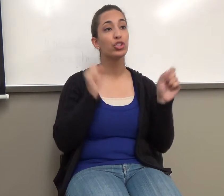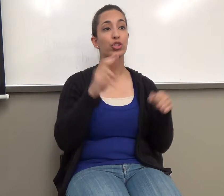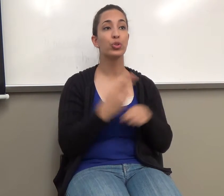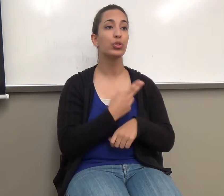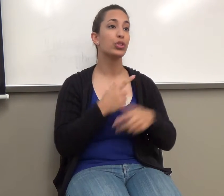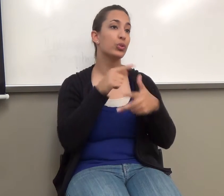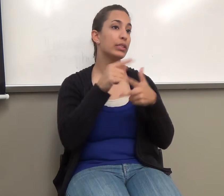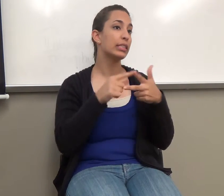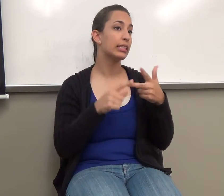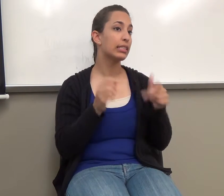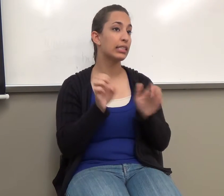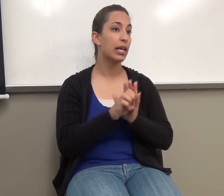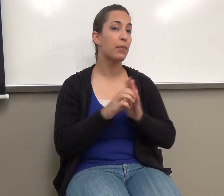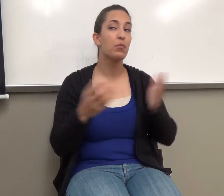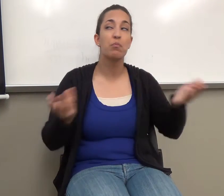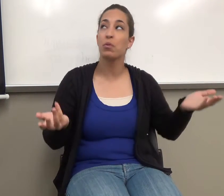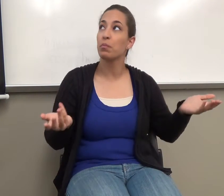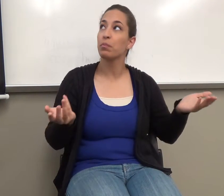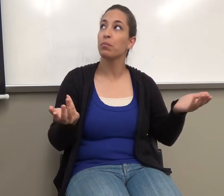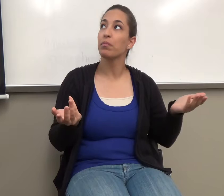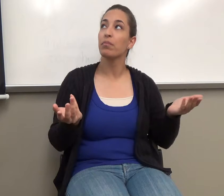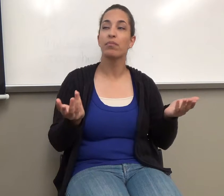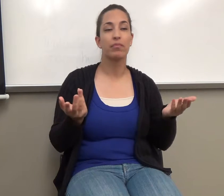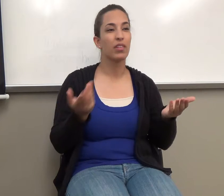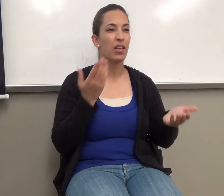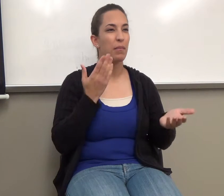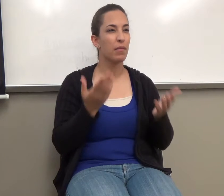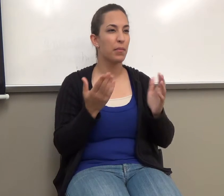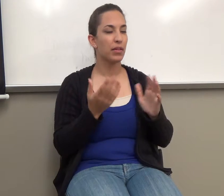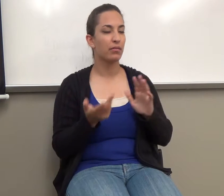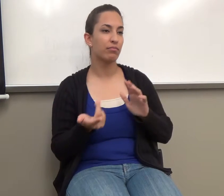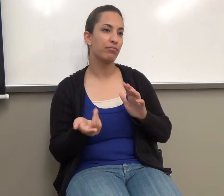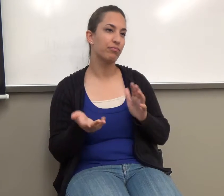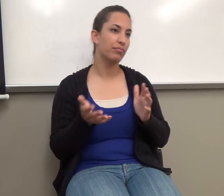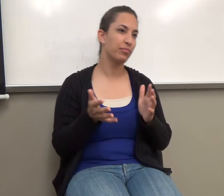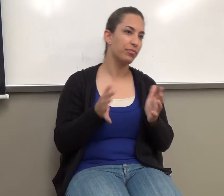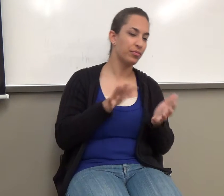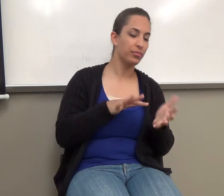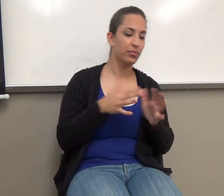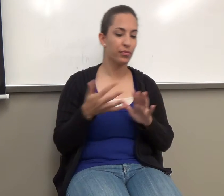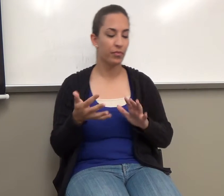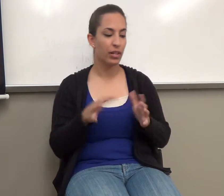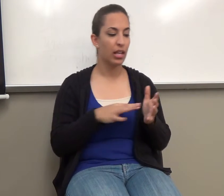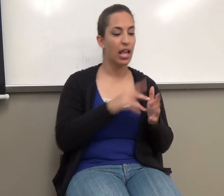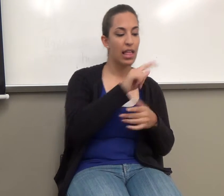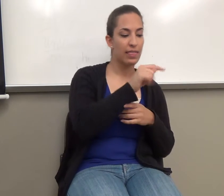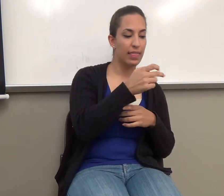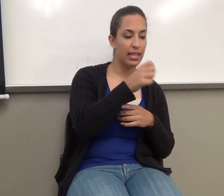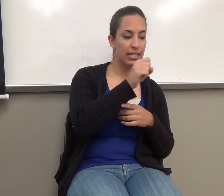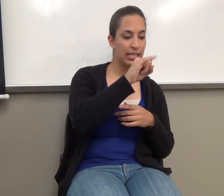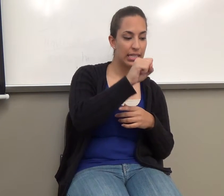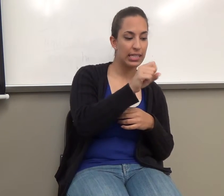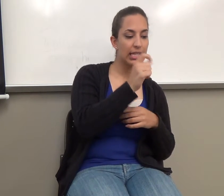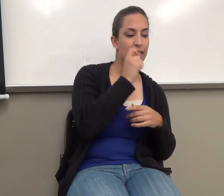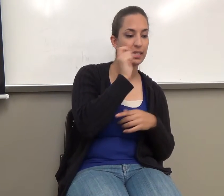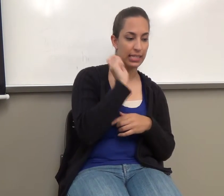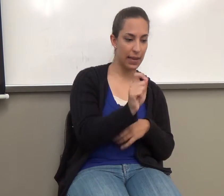And this is where you kind of go back and forth between your thesis statement and the example. What are you trying to do?